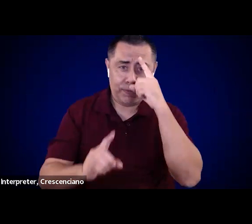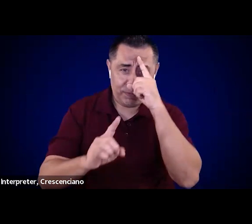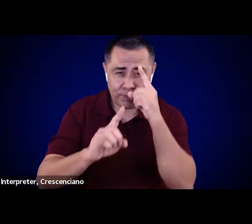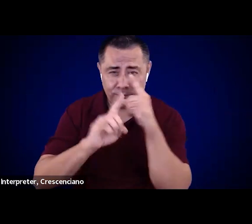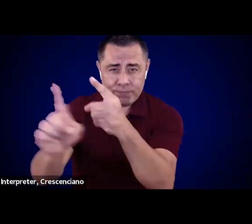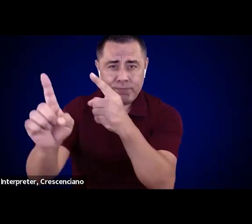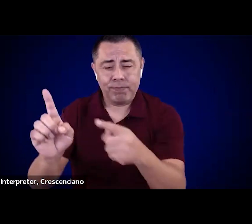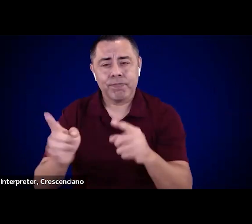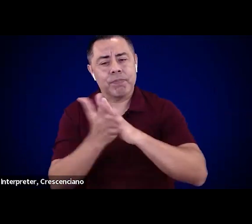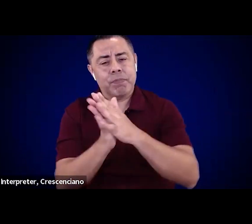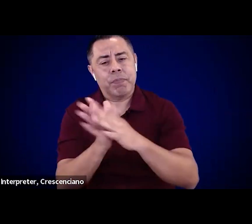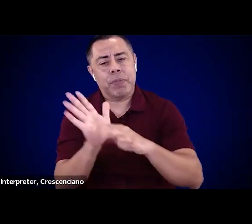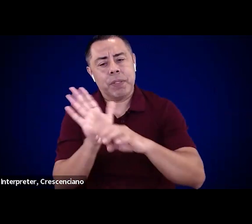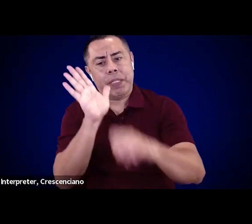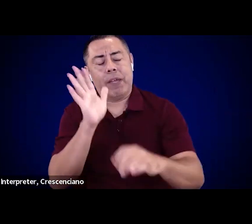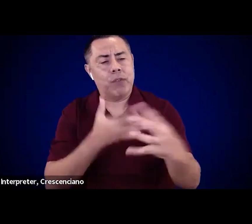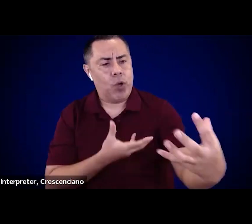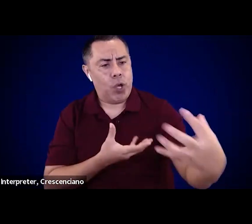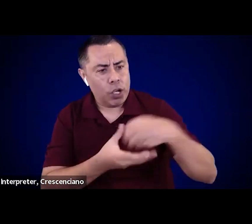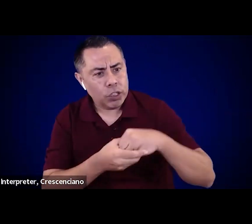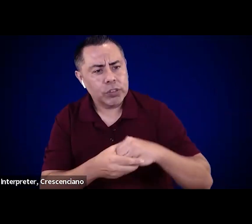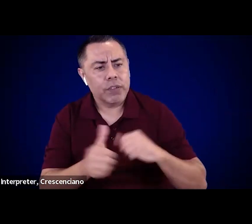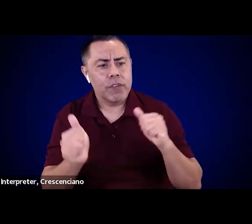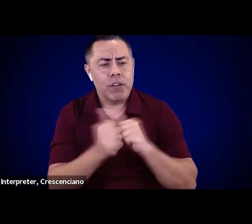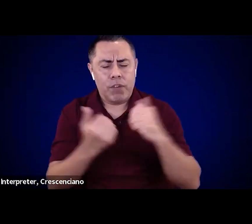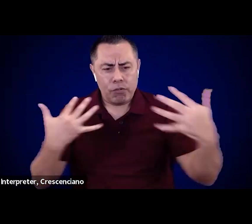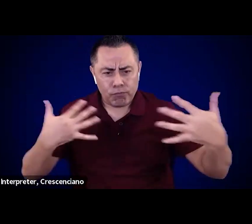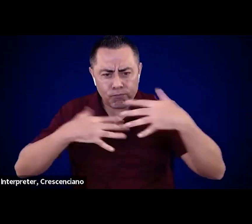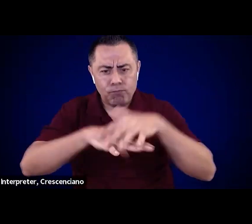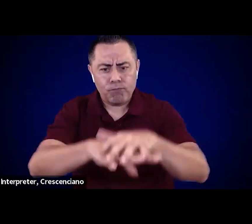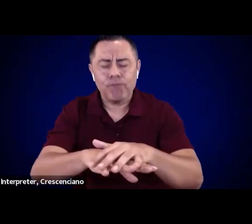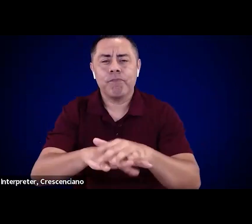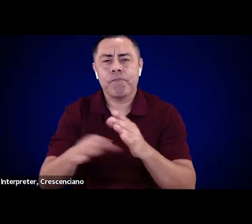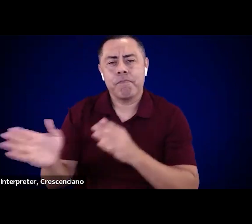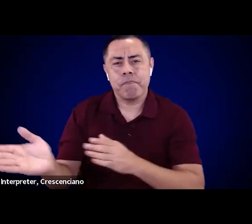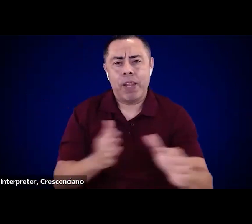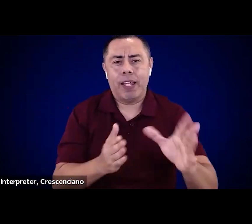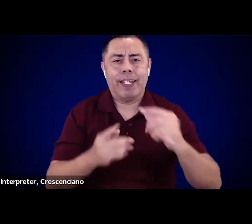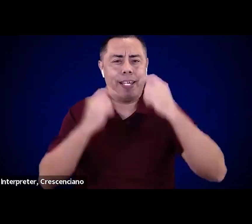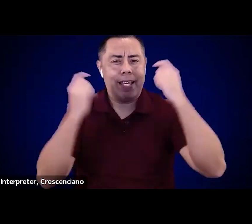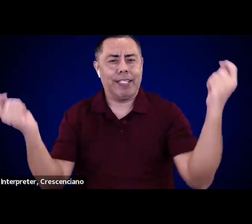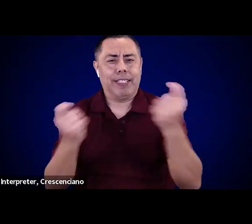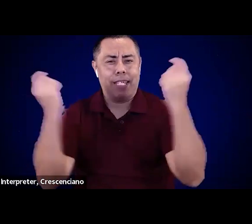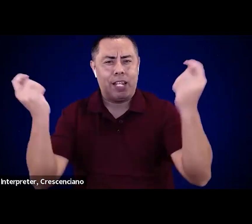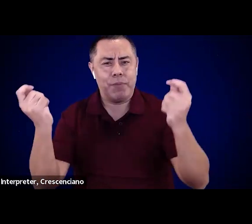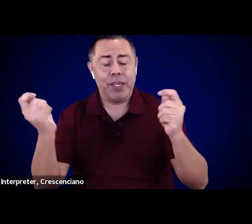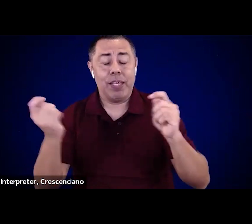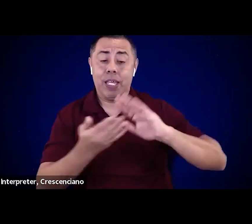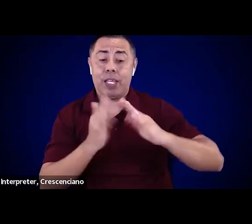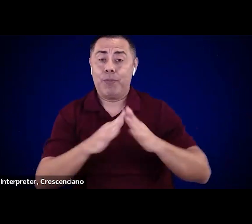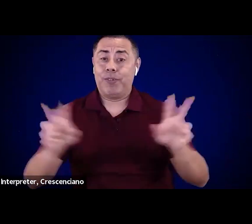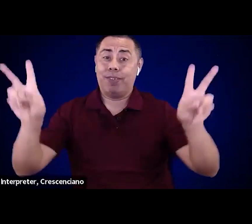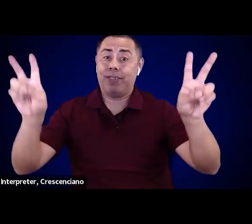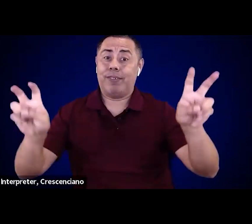integrated planning and celebrating the community's motto that nothing about us without us.